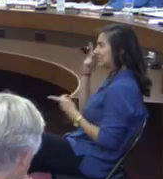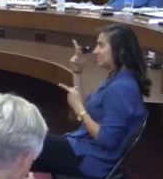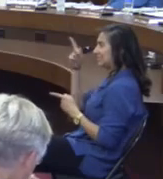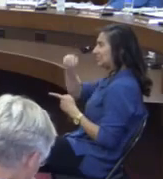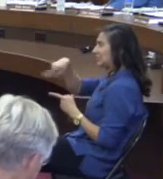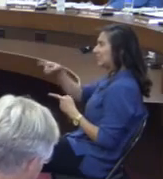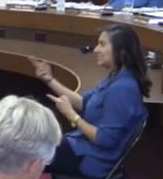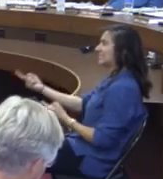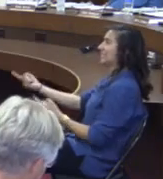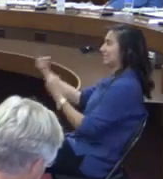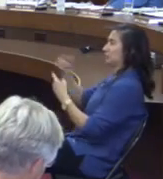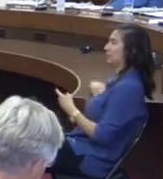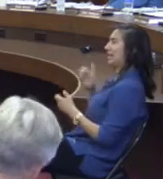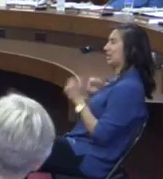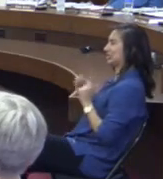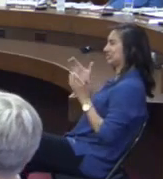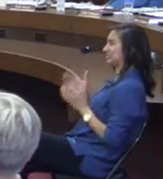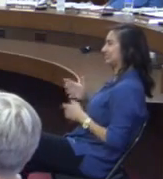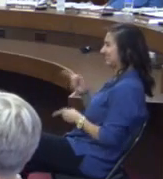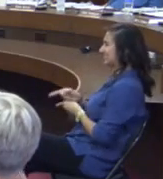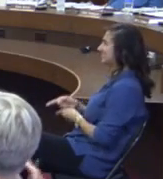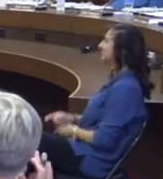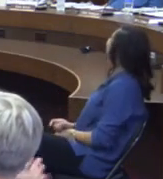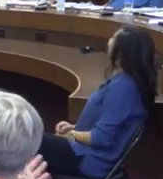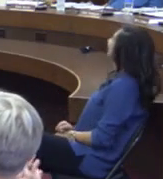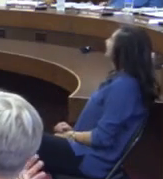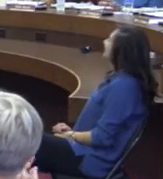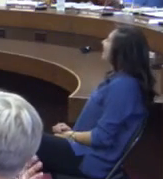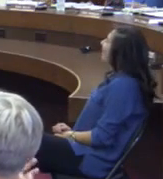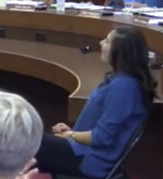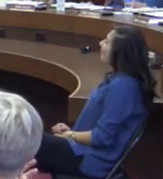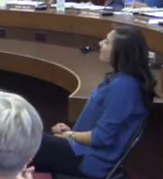concerts and musicals. Thank you so much.